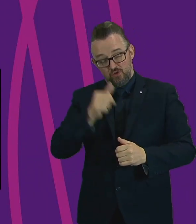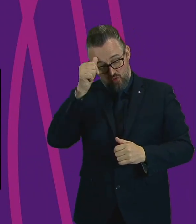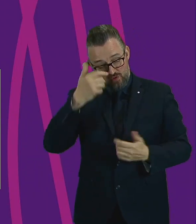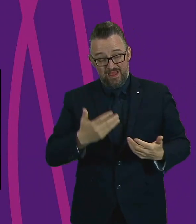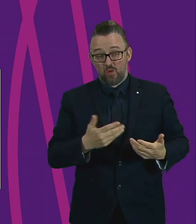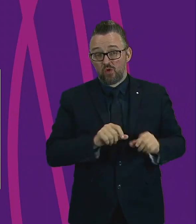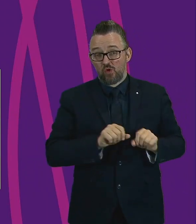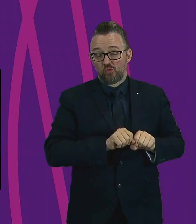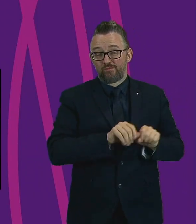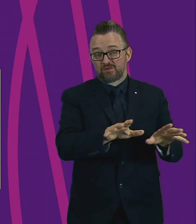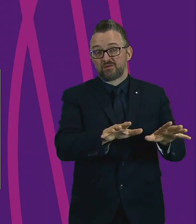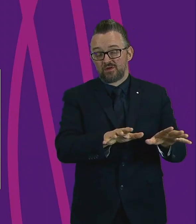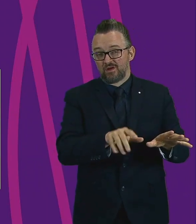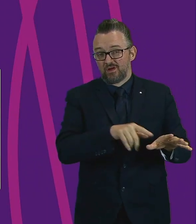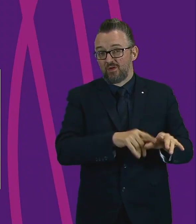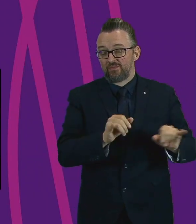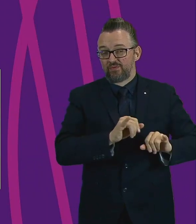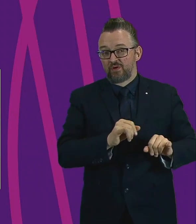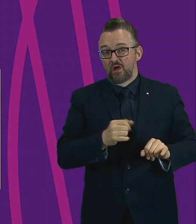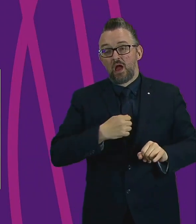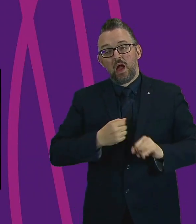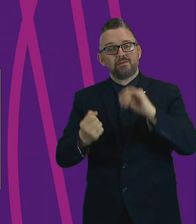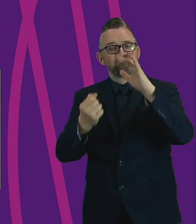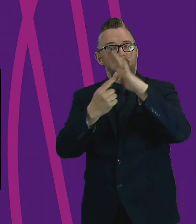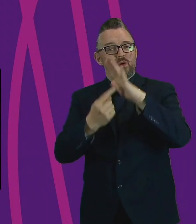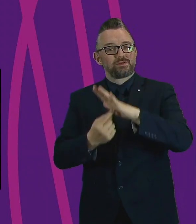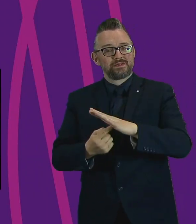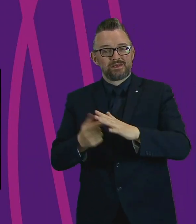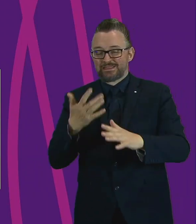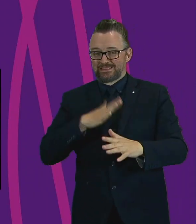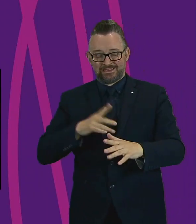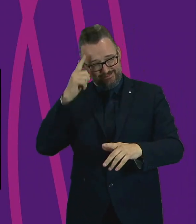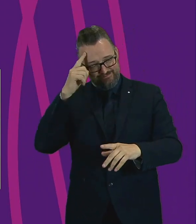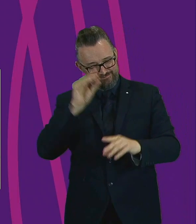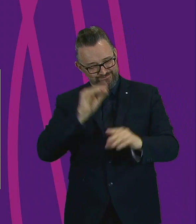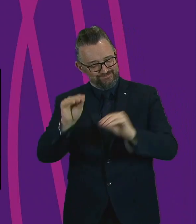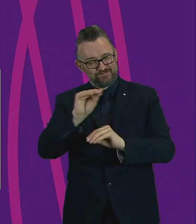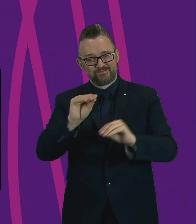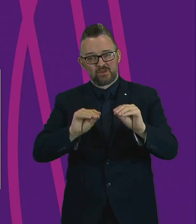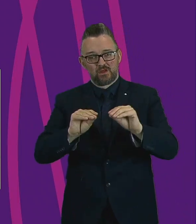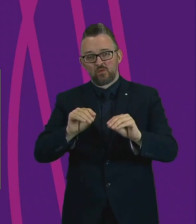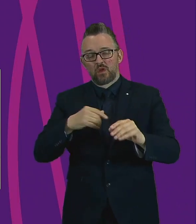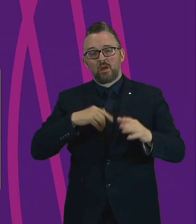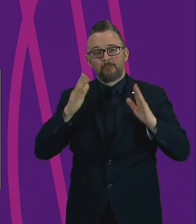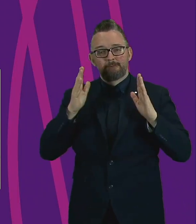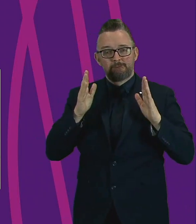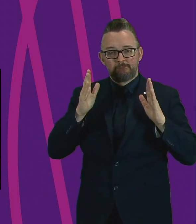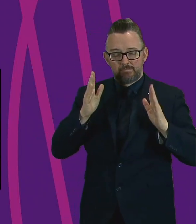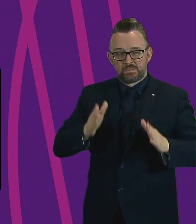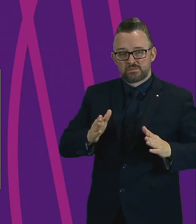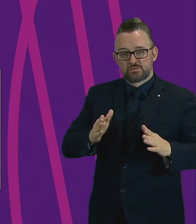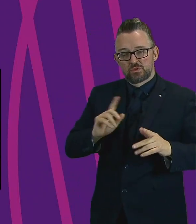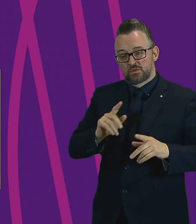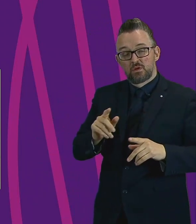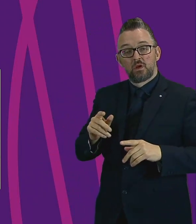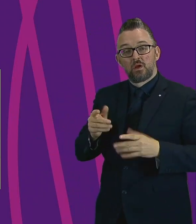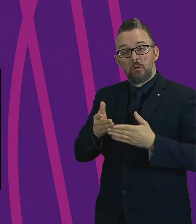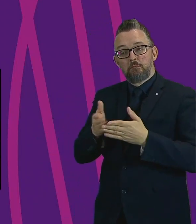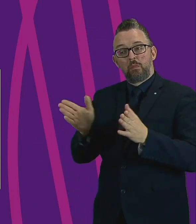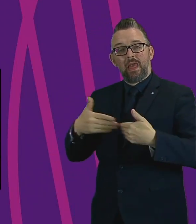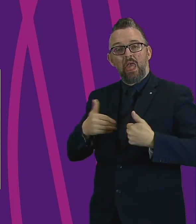pandemic, we do need to reassess our priorities going forward, and we should be looking at protecting and nurturing our public